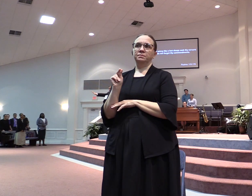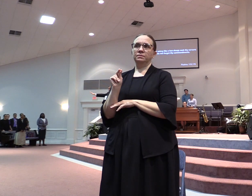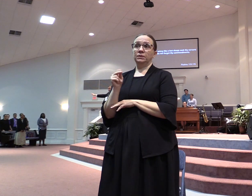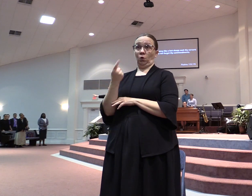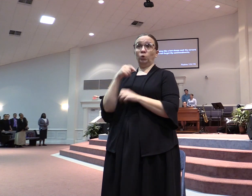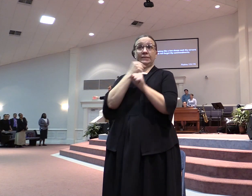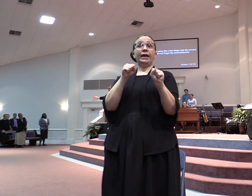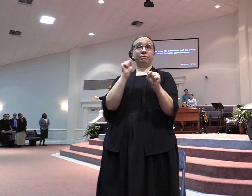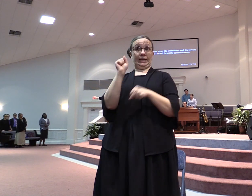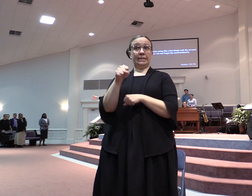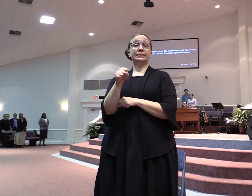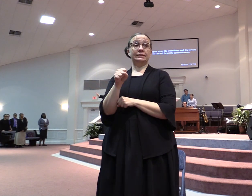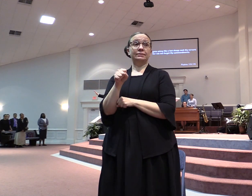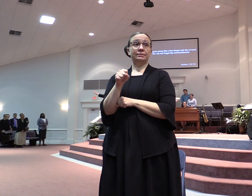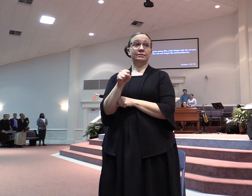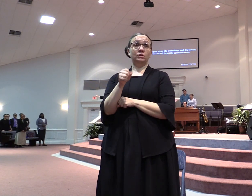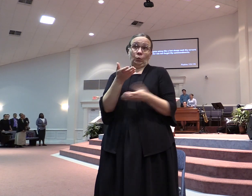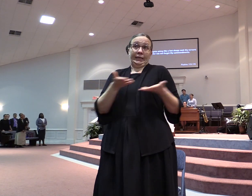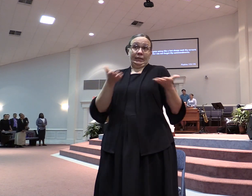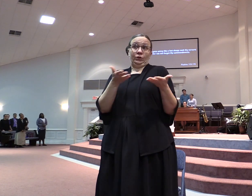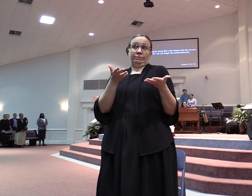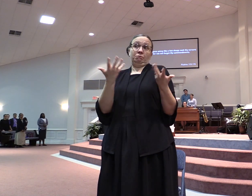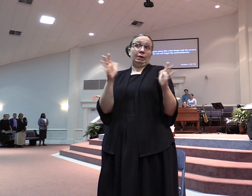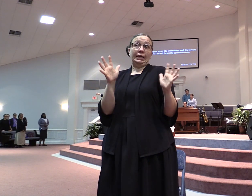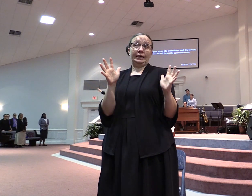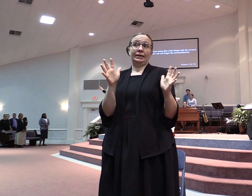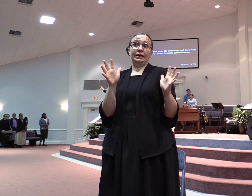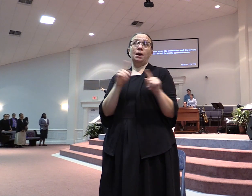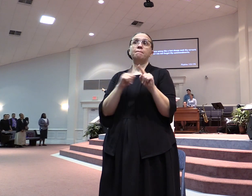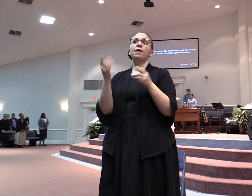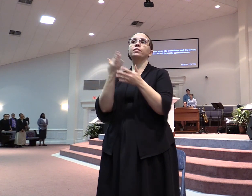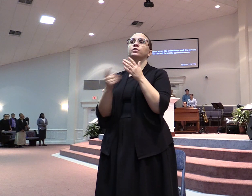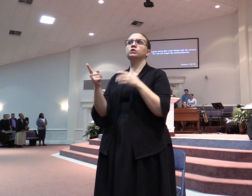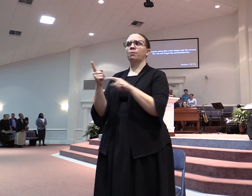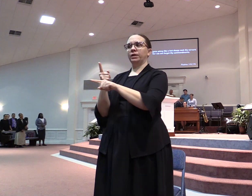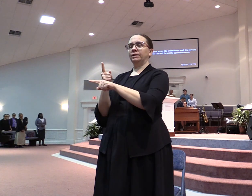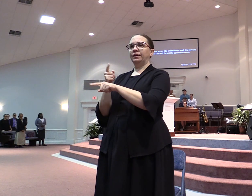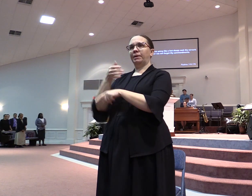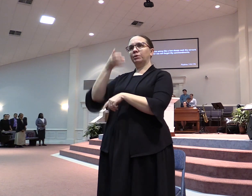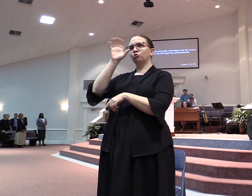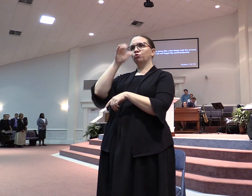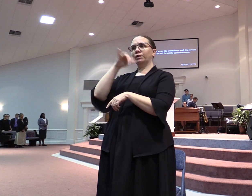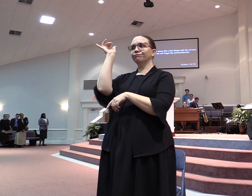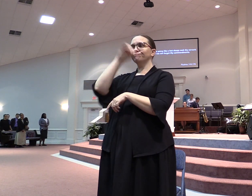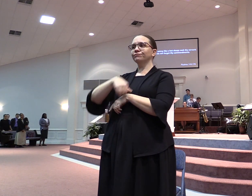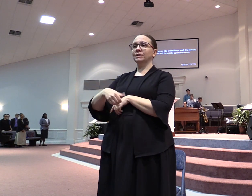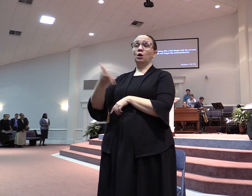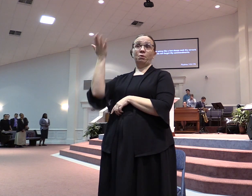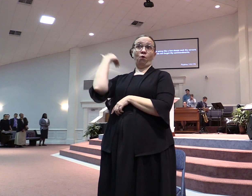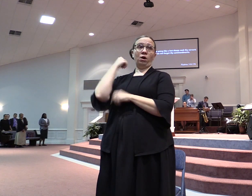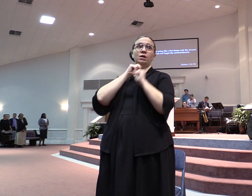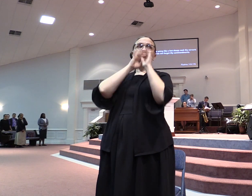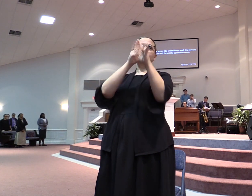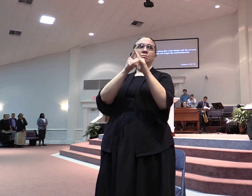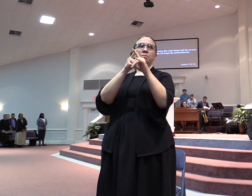we're safe. We're here. But there's somebody drinking alcohol tonight. Amen. They used to speak in tongues.